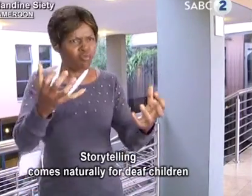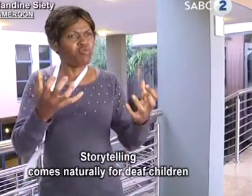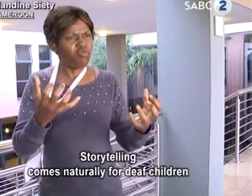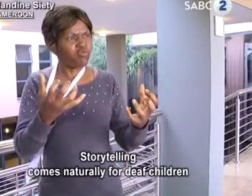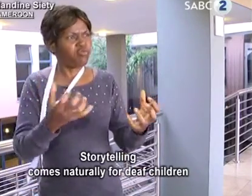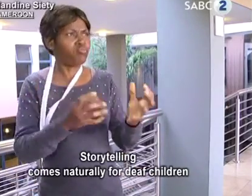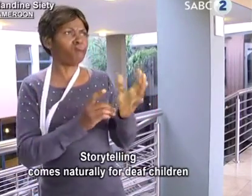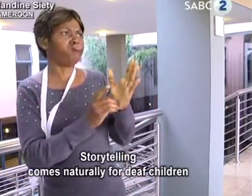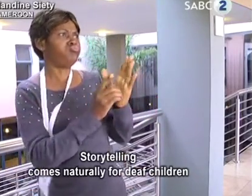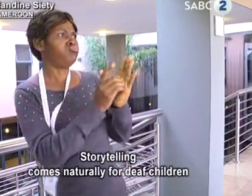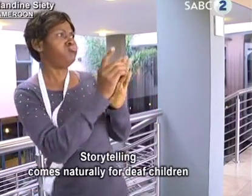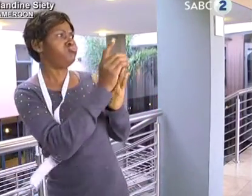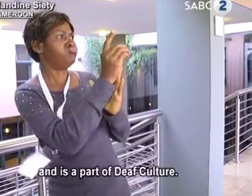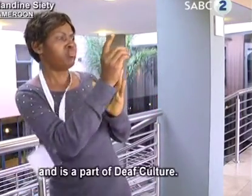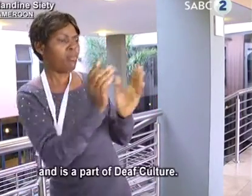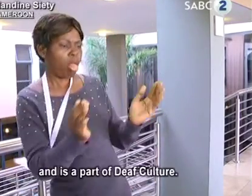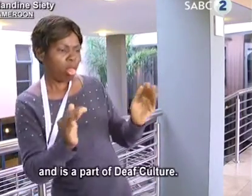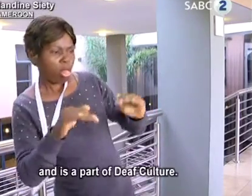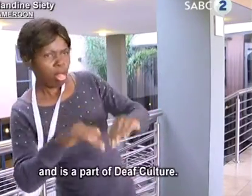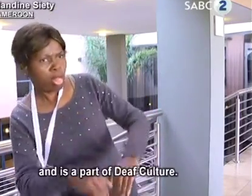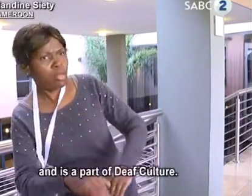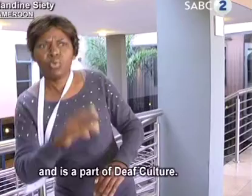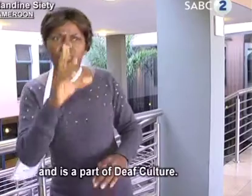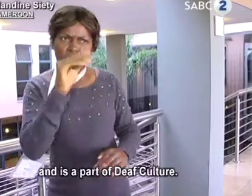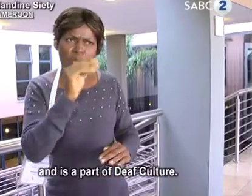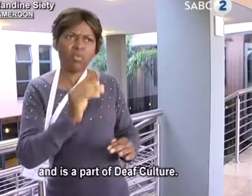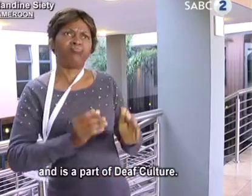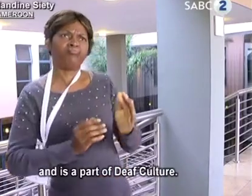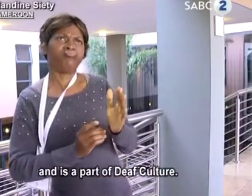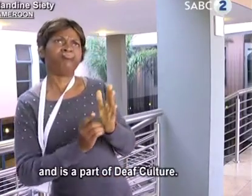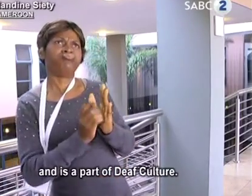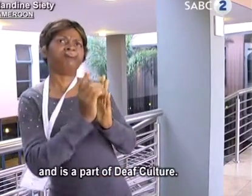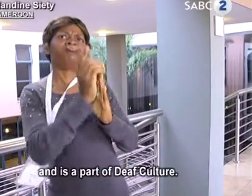Storytelling comes naturally for deaf children and is a part of deaf culture.